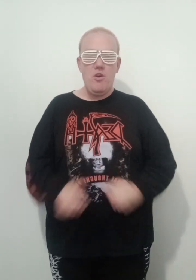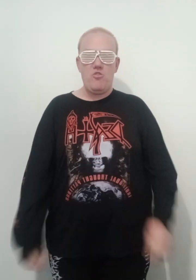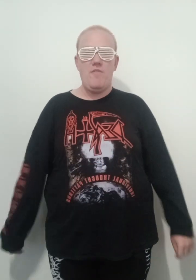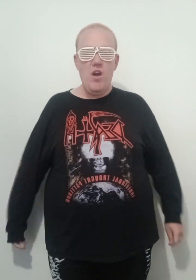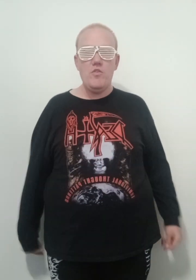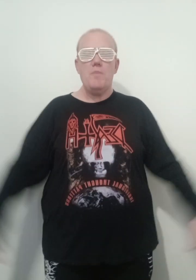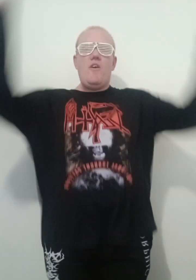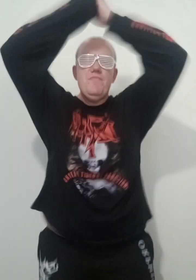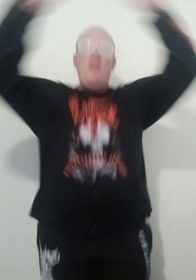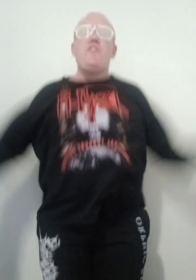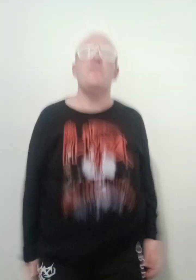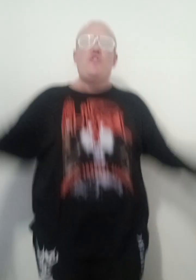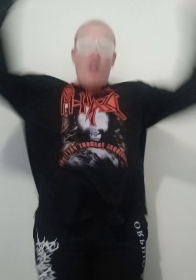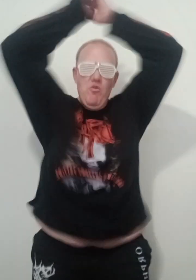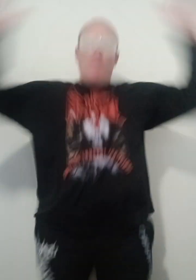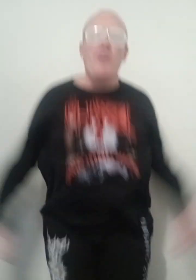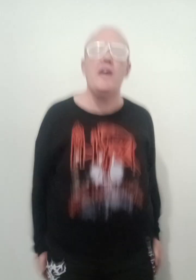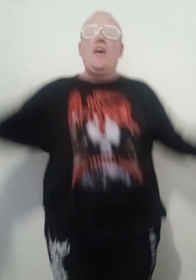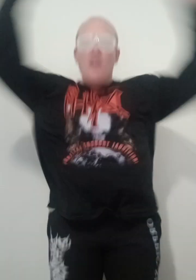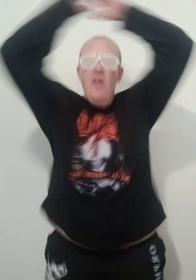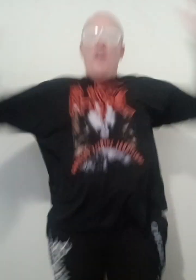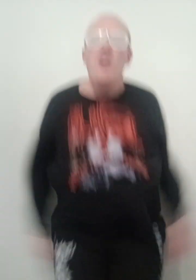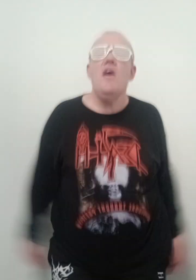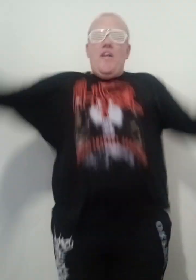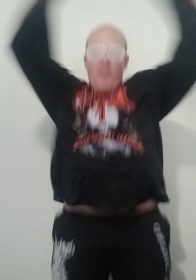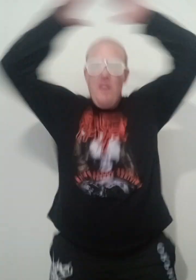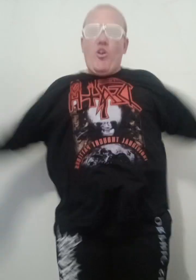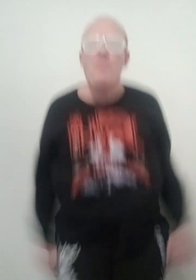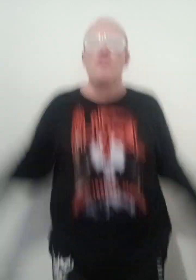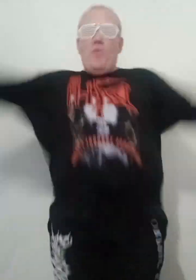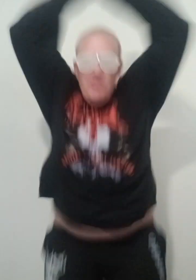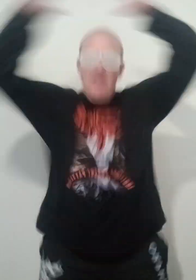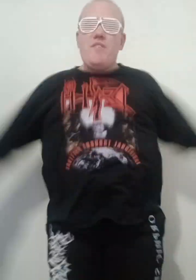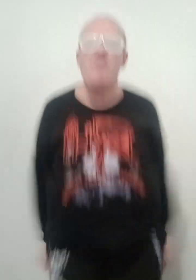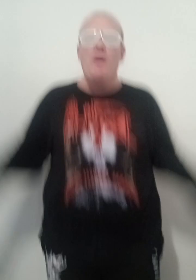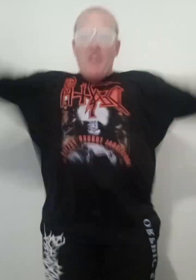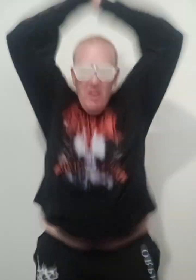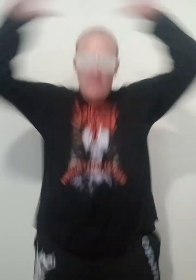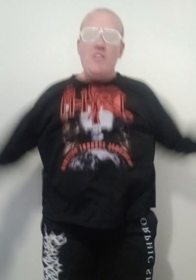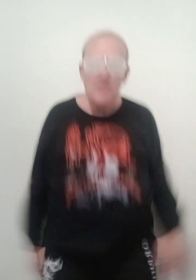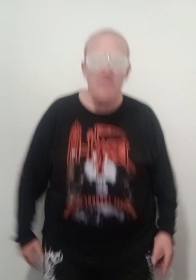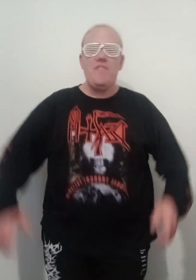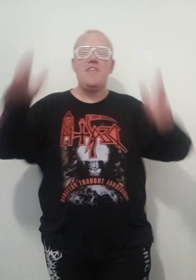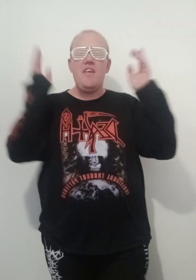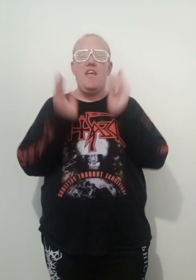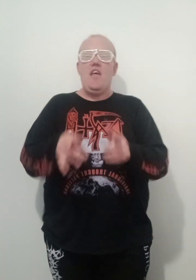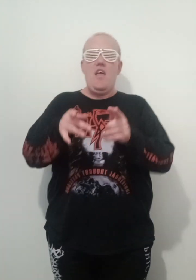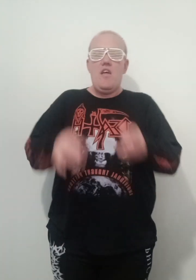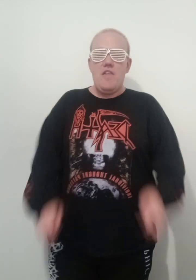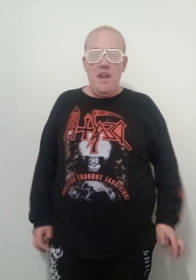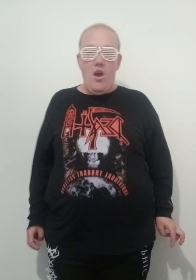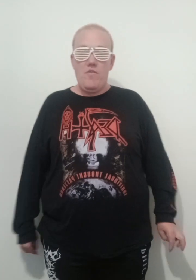Birchgrove Oval, the birthplace of Australian Rugby League. The only time the 2 worst teams ever played each other. Then over at